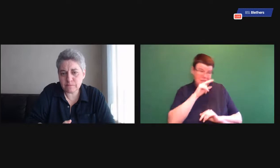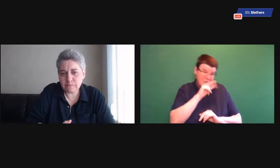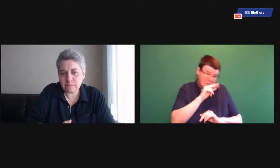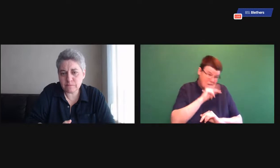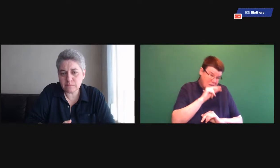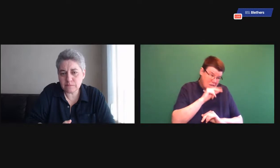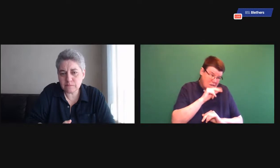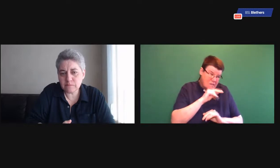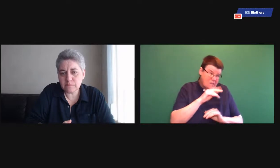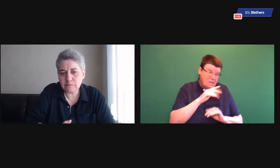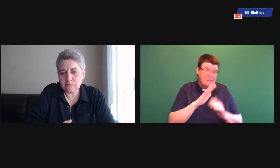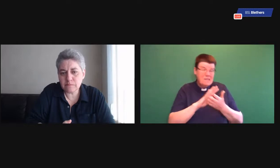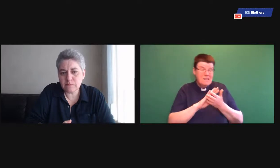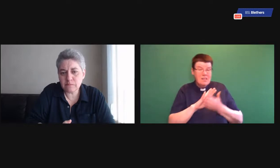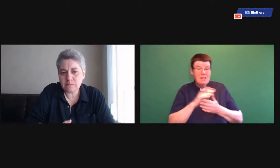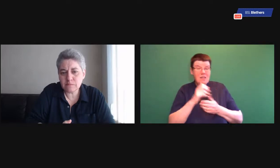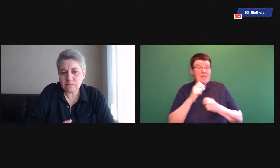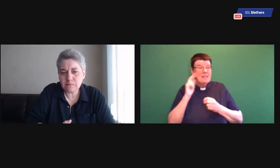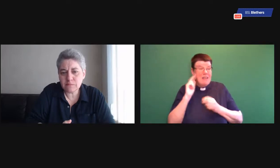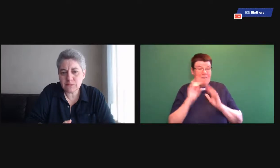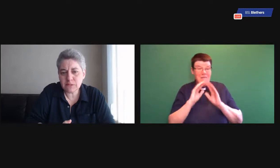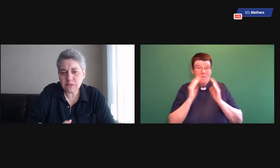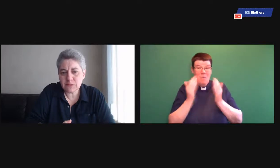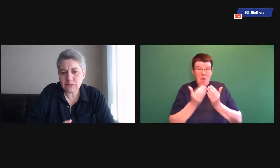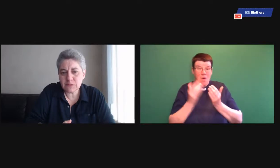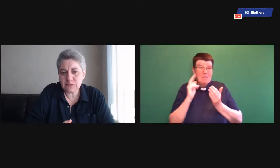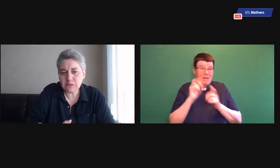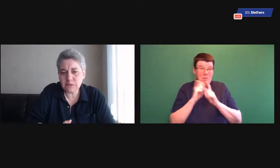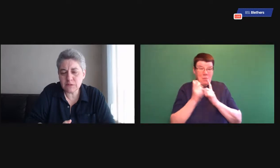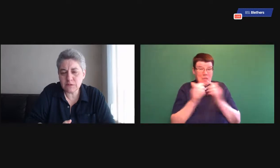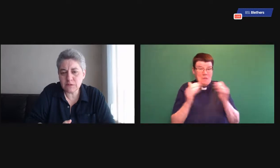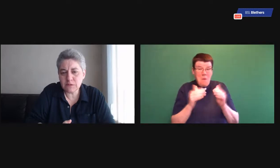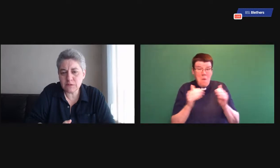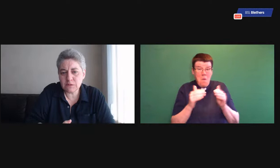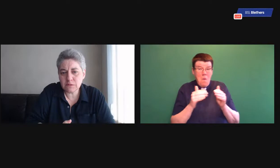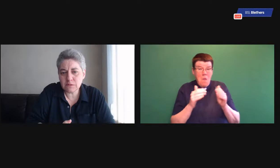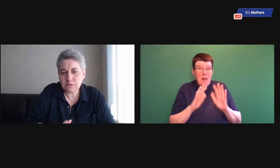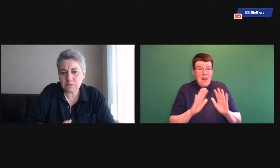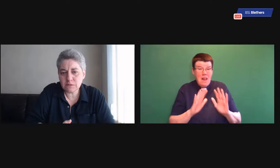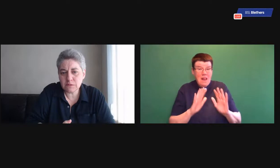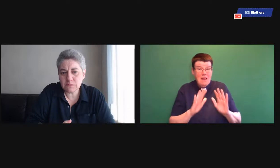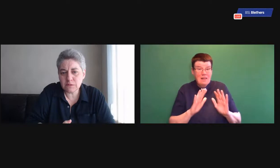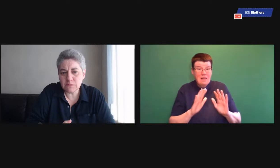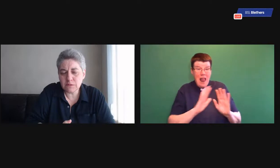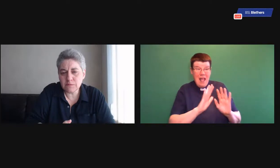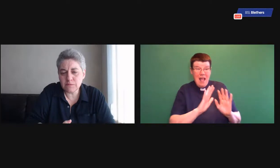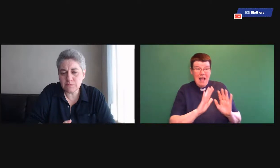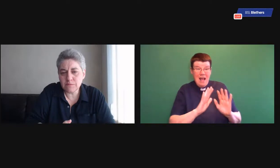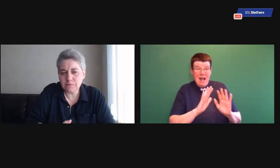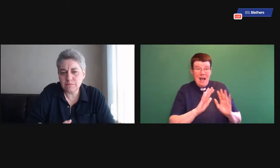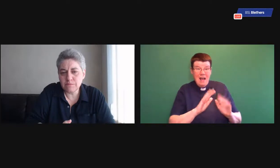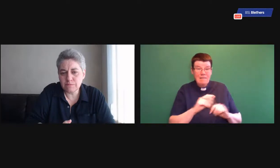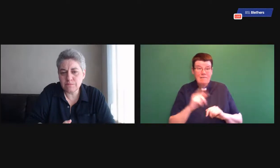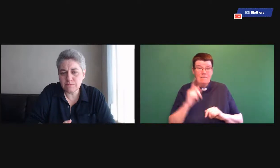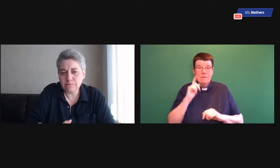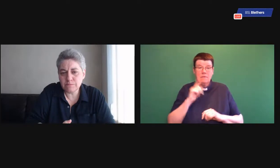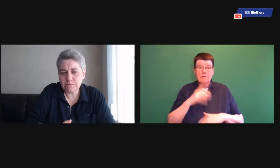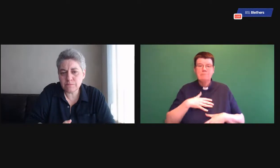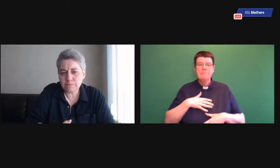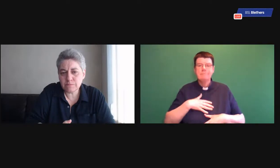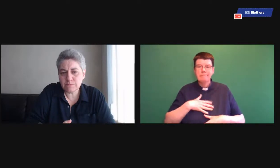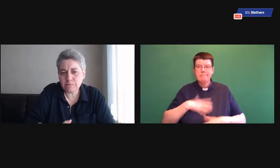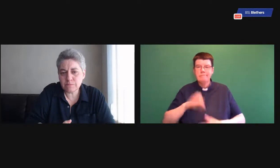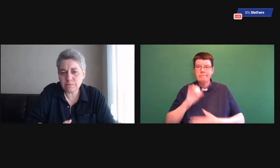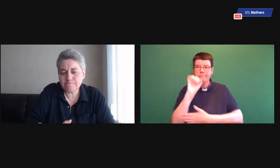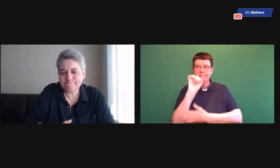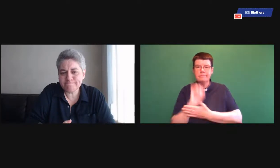right on it, and the interpreter went straight there politely, without anybody seeing it, and explained, "This is the deaf world. This is culture. It's a